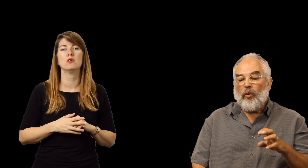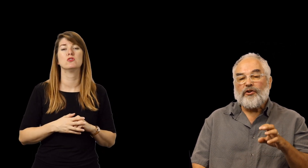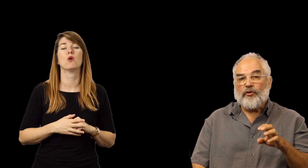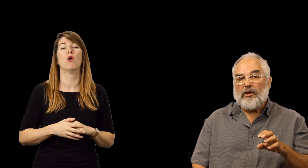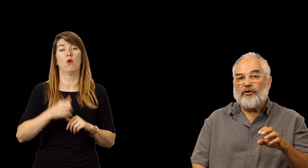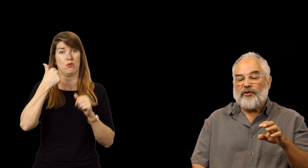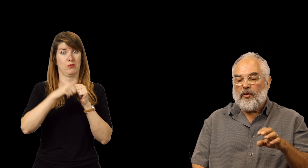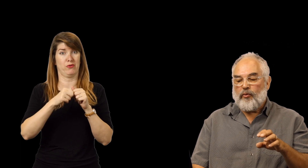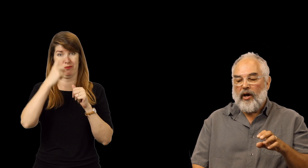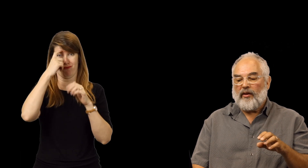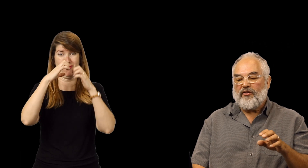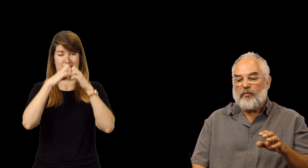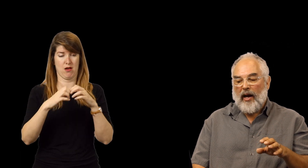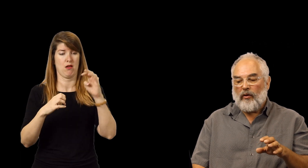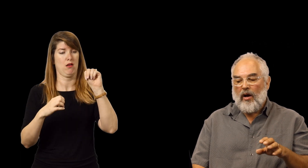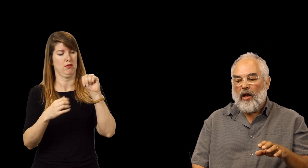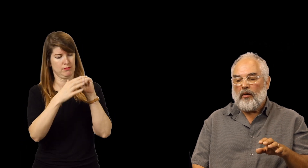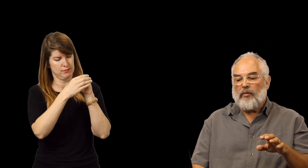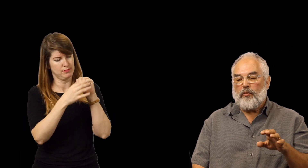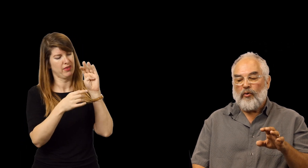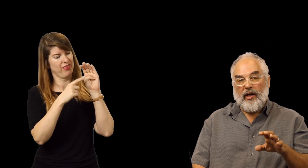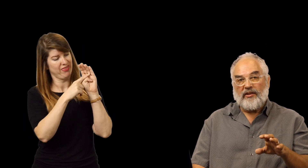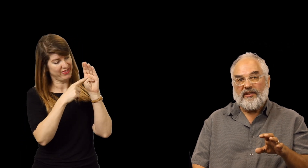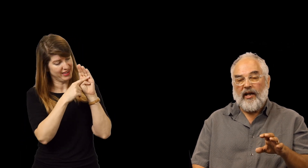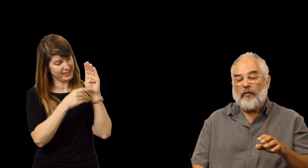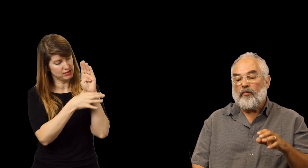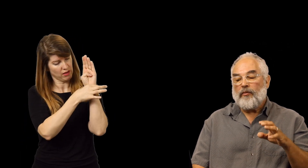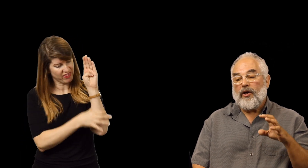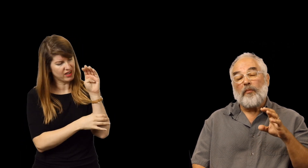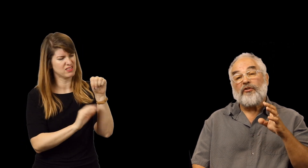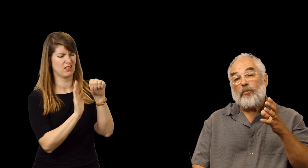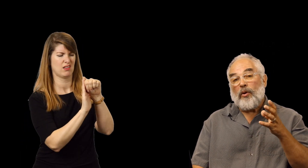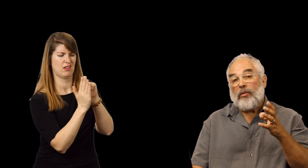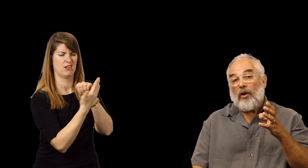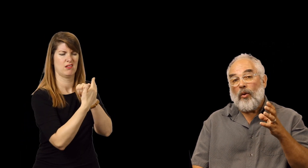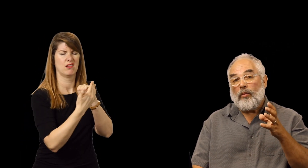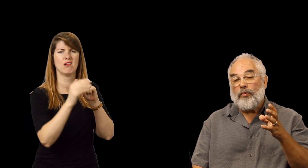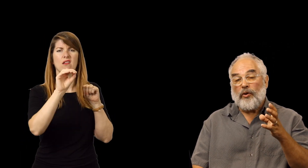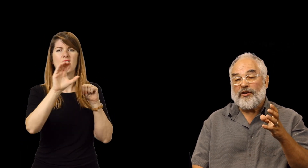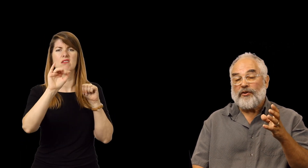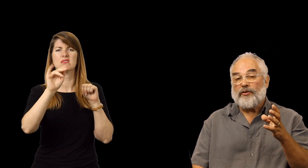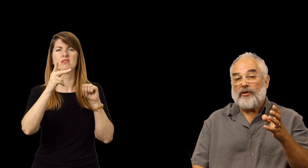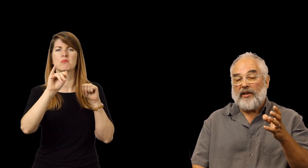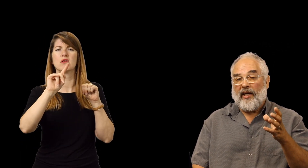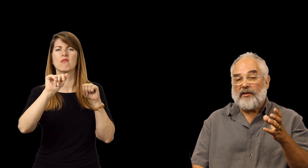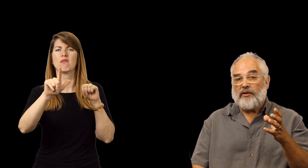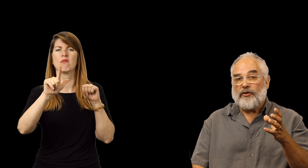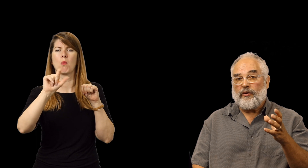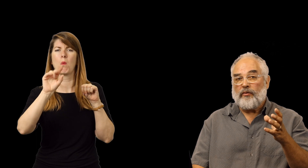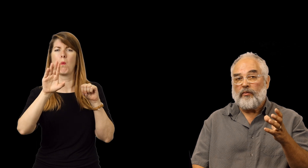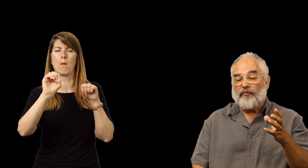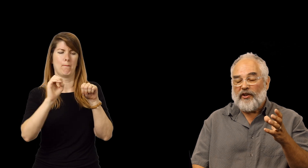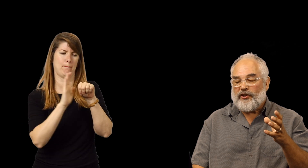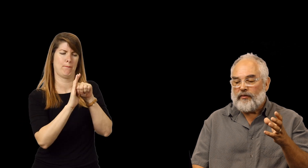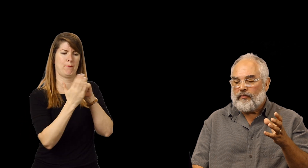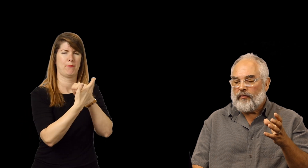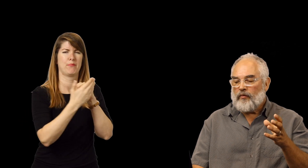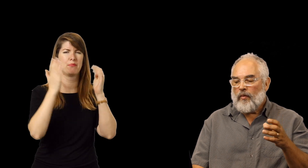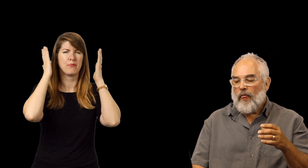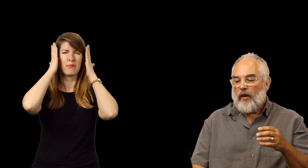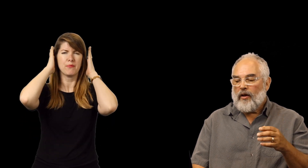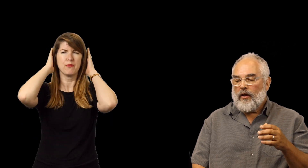The lower structures of the brain, the spinal column, the brain stem, the occipital lobe, which is connected to